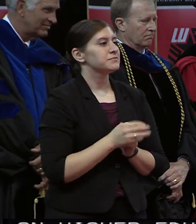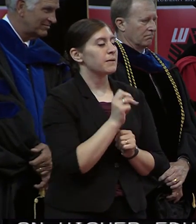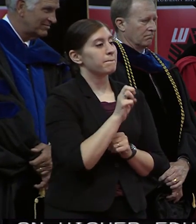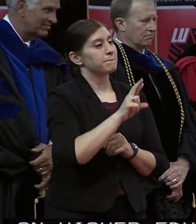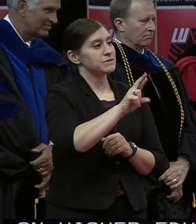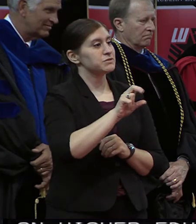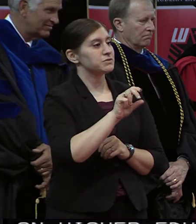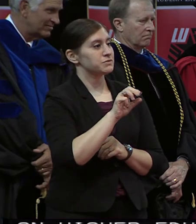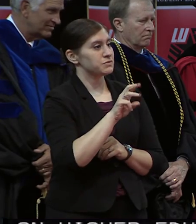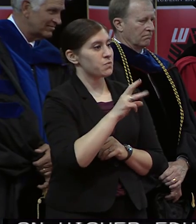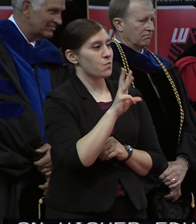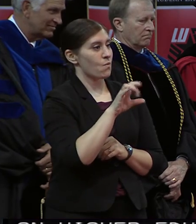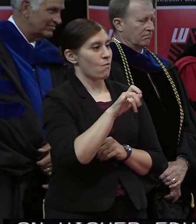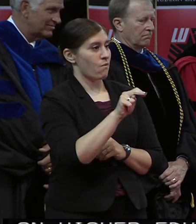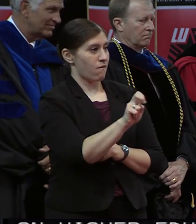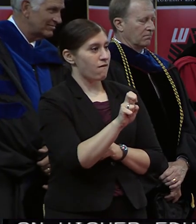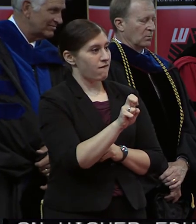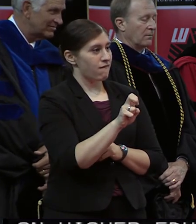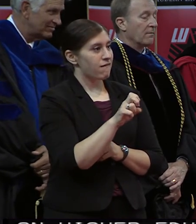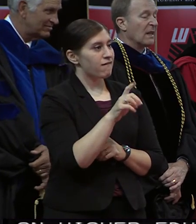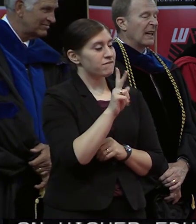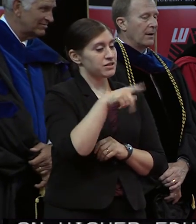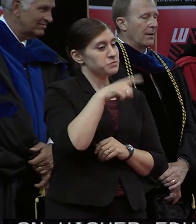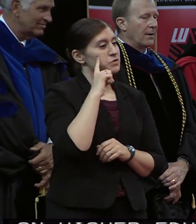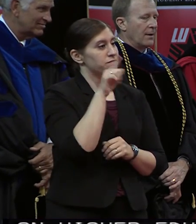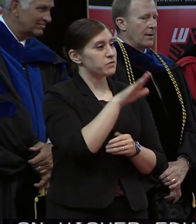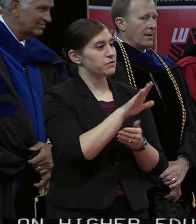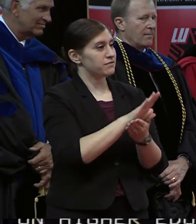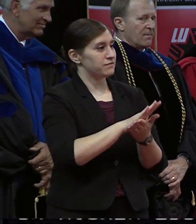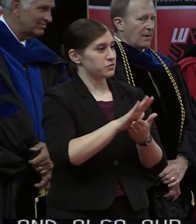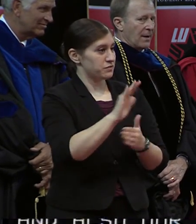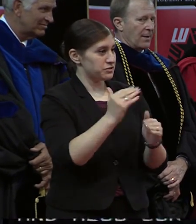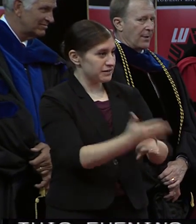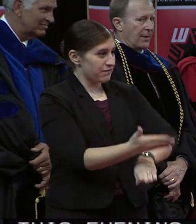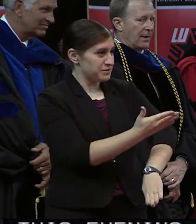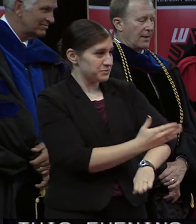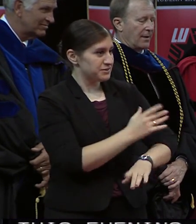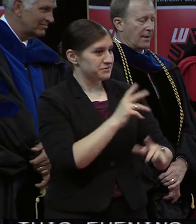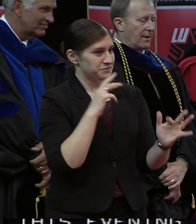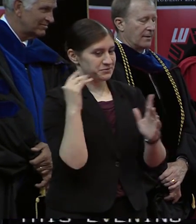Mr. Juan Zabala, Vice President for University Advancement.